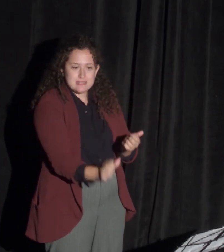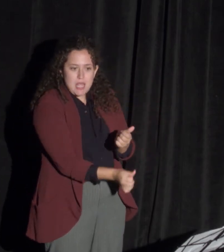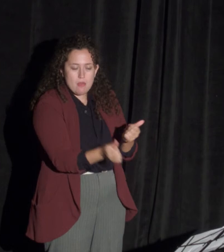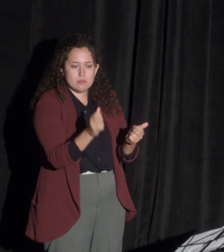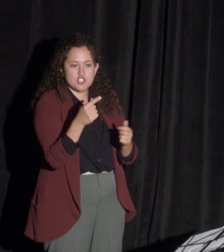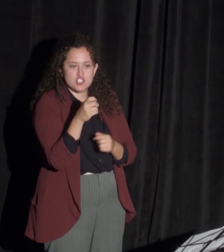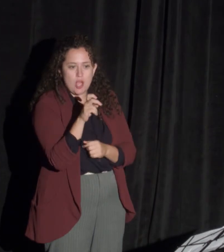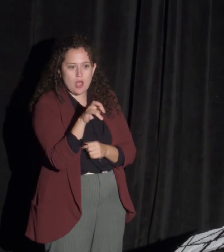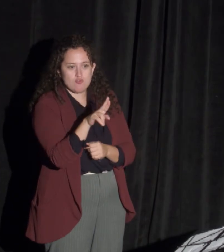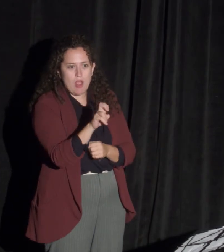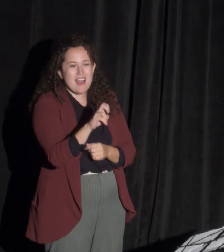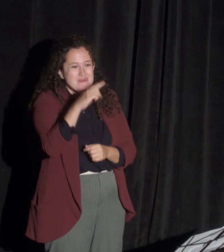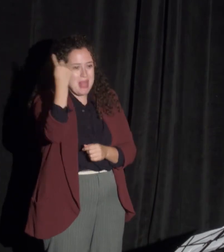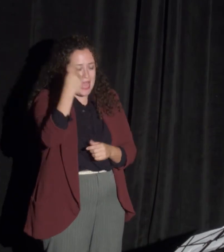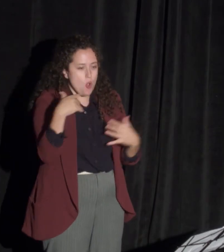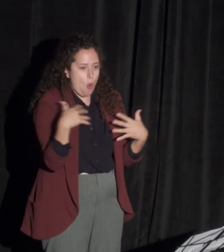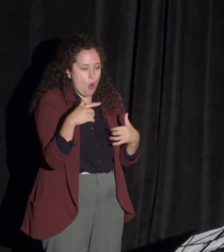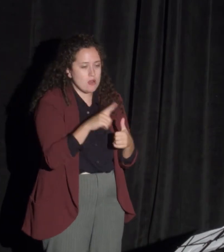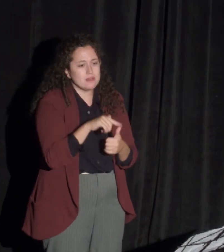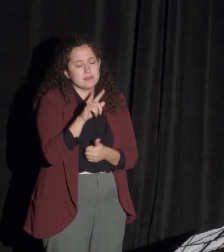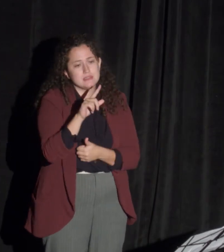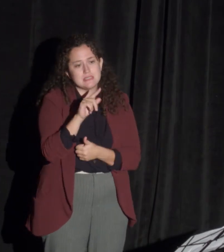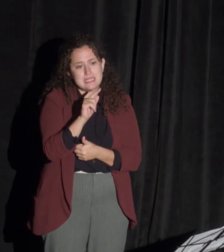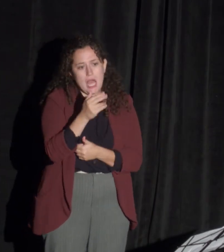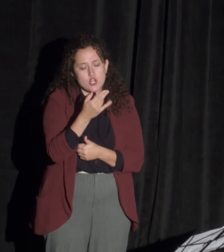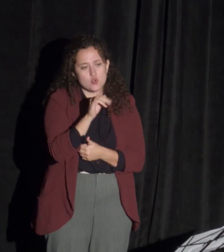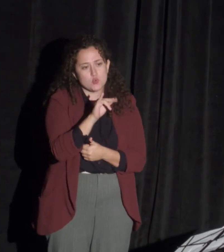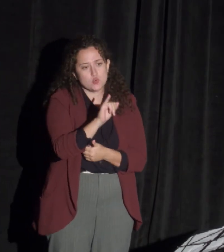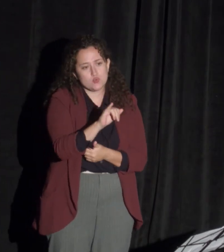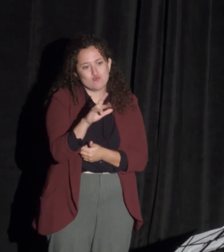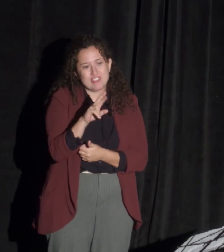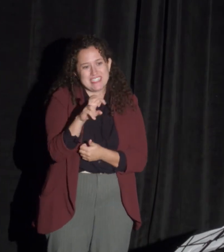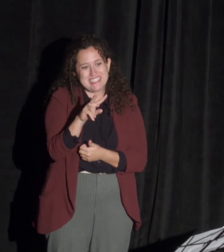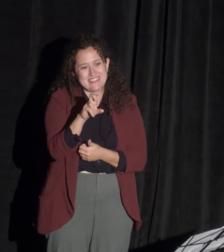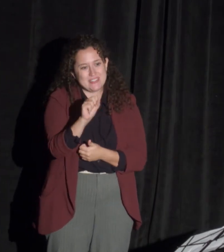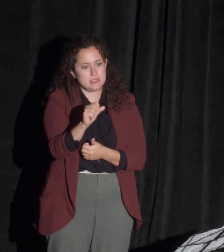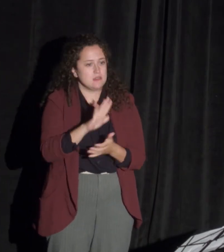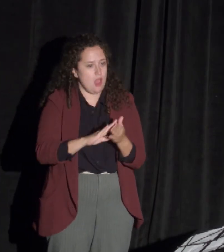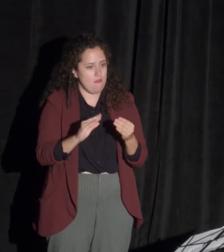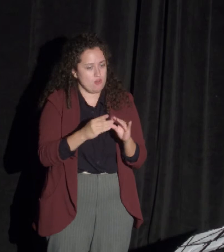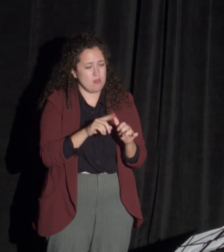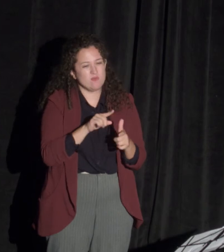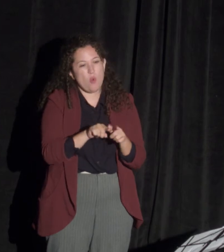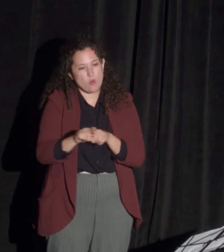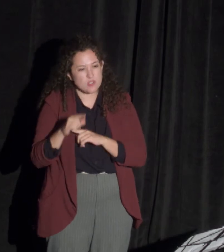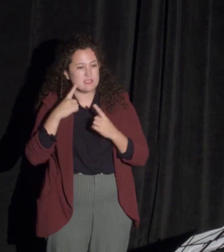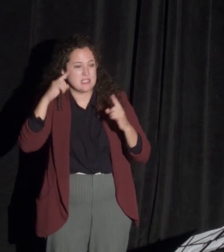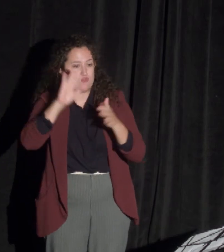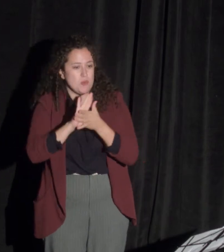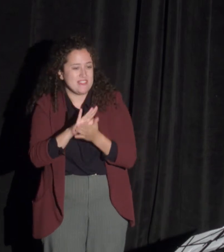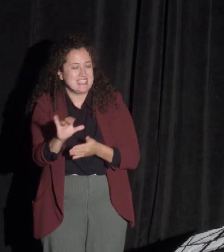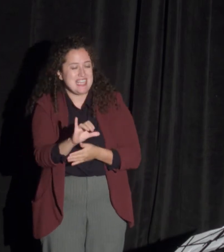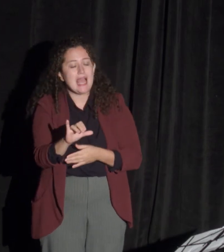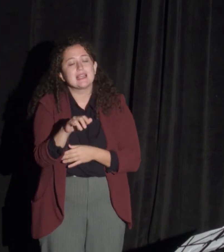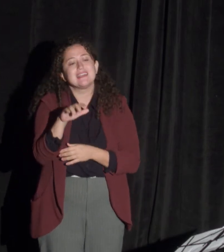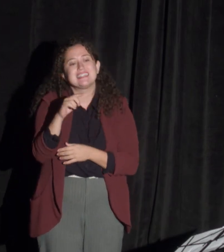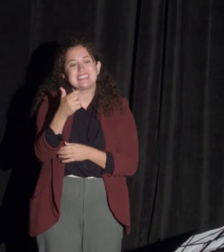from Tananarive's novels to the successful movies like Get Out. Please welcome Tananarive Due and Stephen